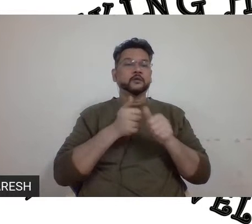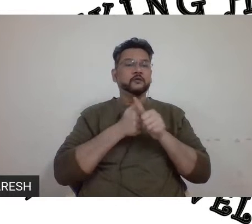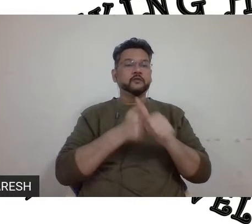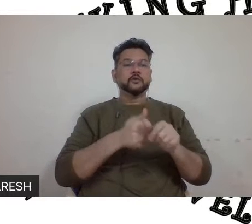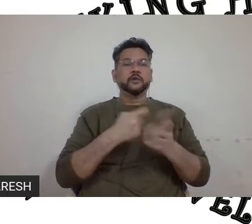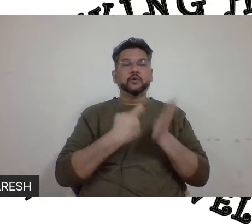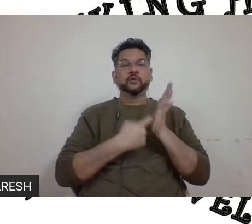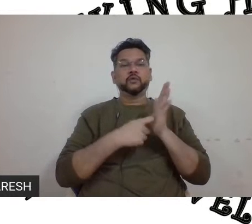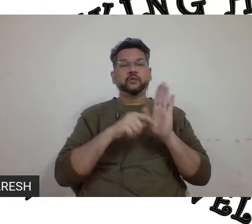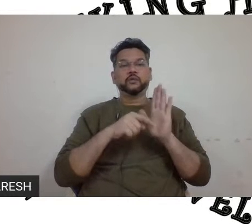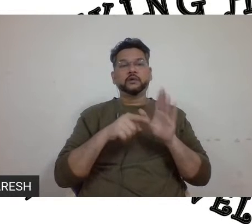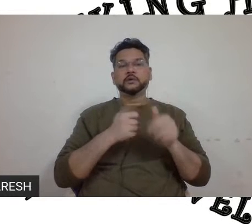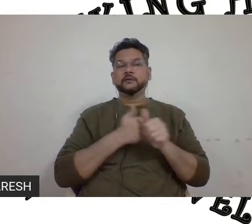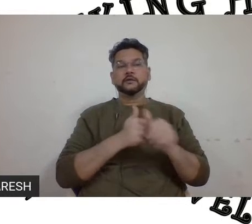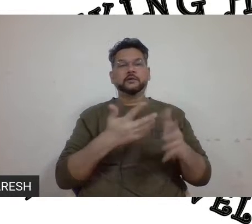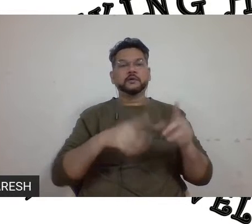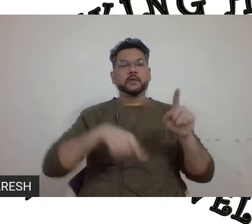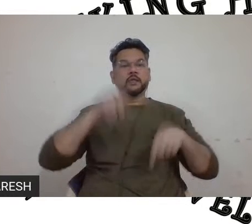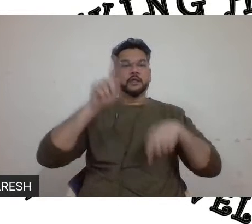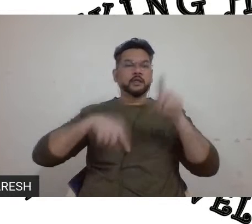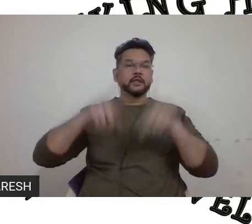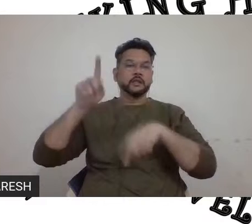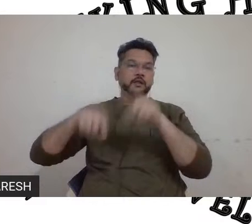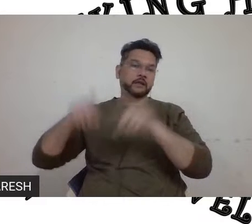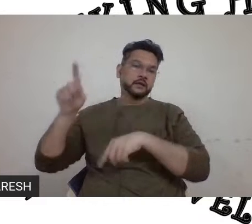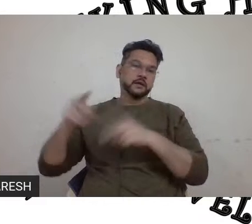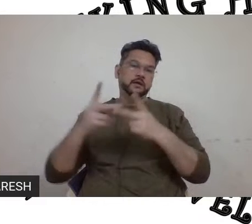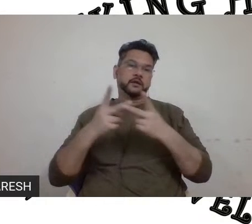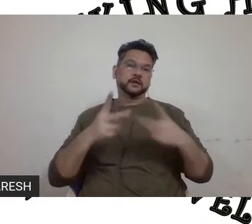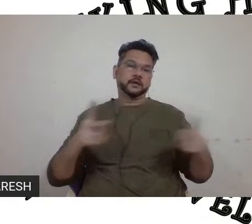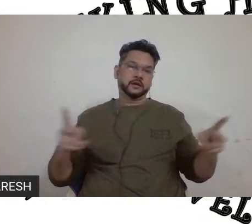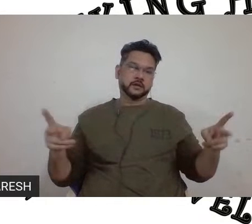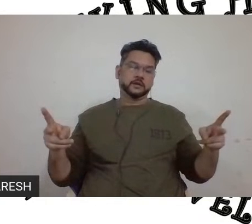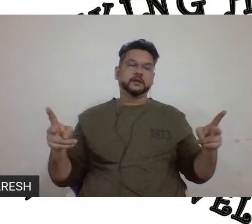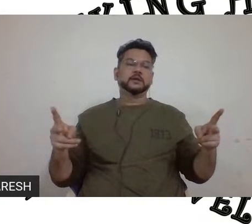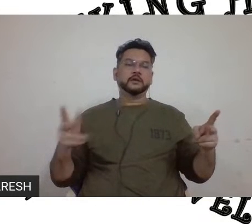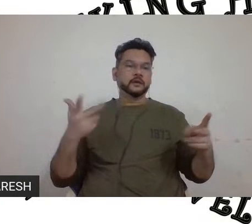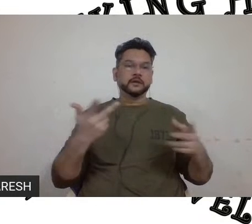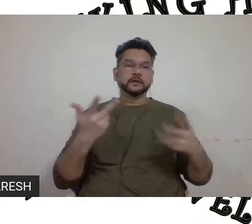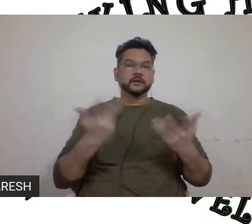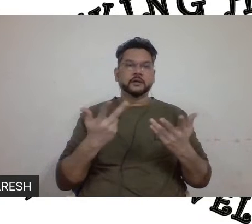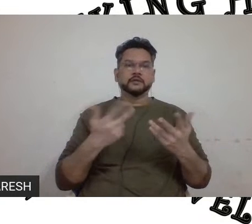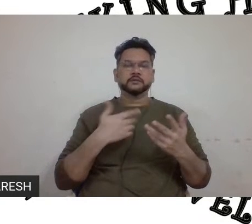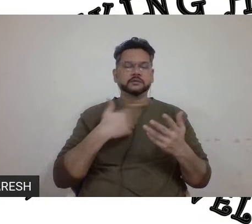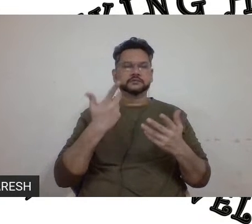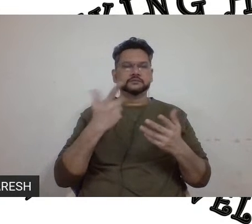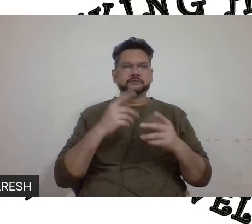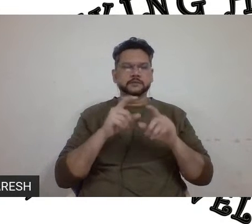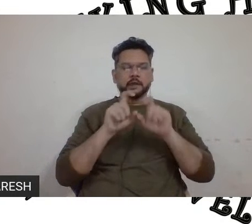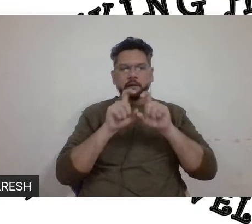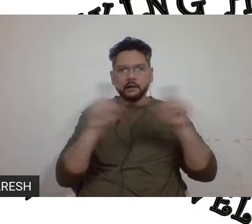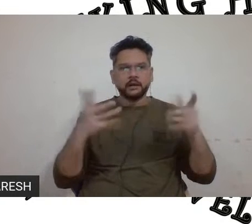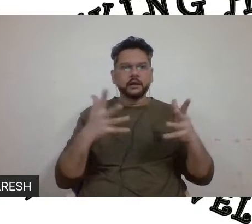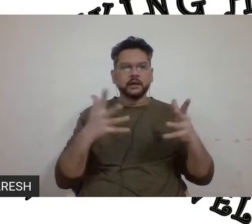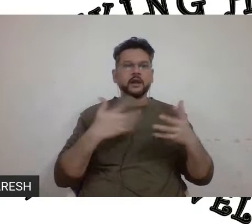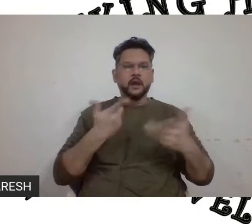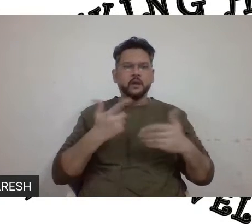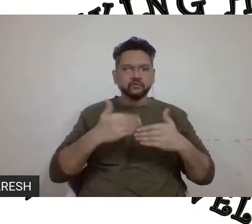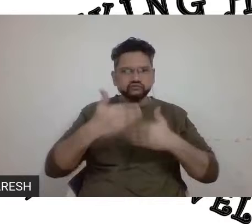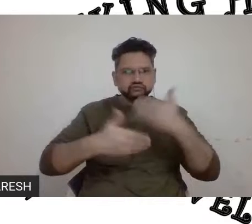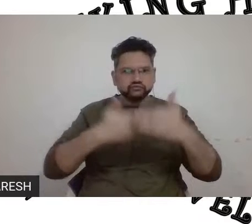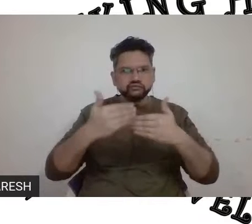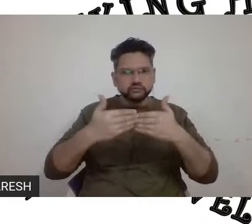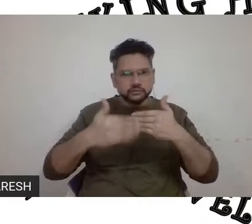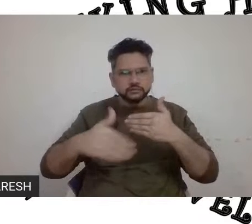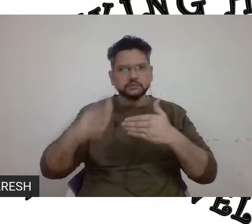becomes difficult for anyone to continue to persevere. So you would face challenges